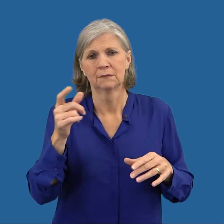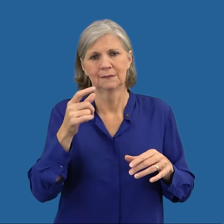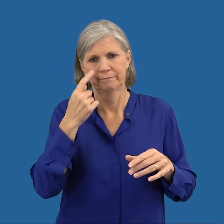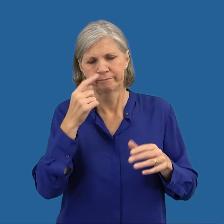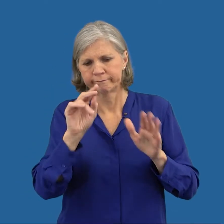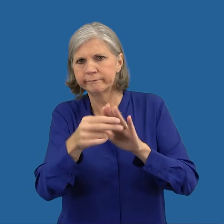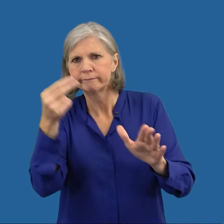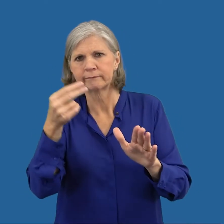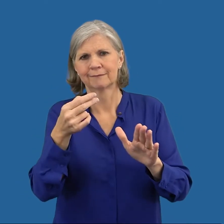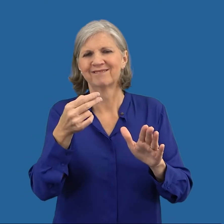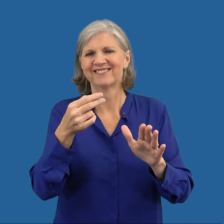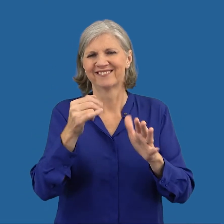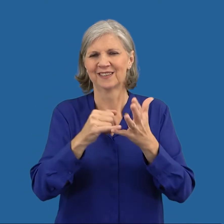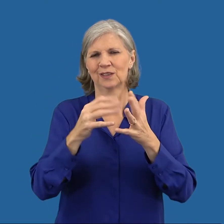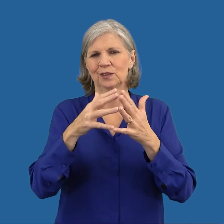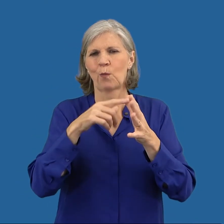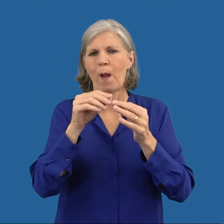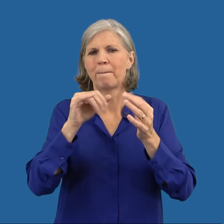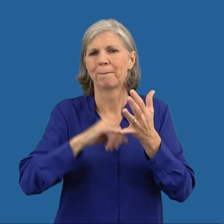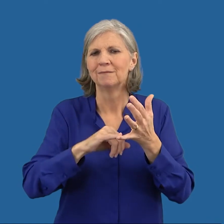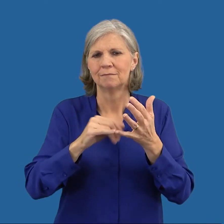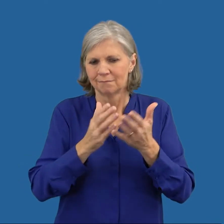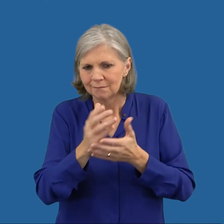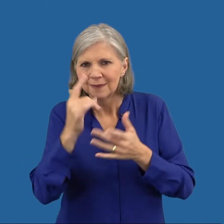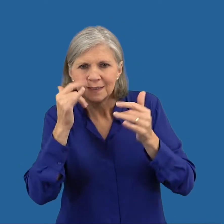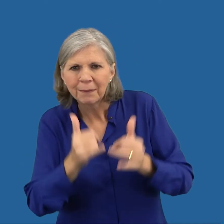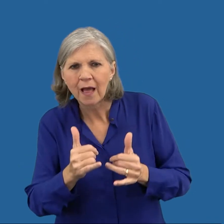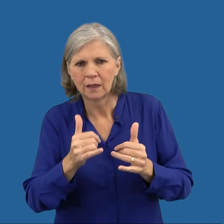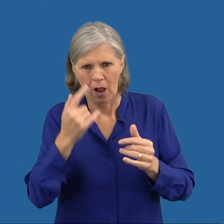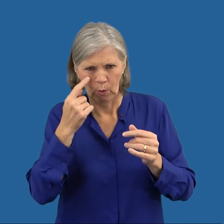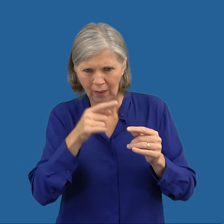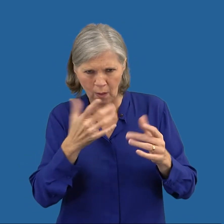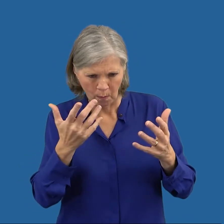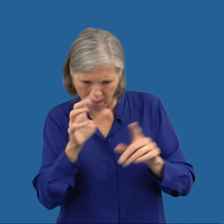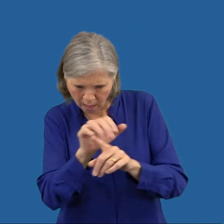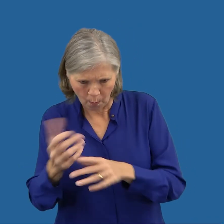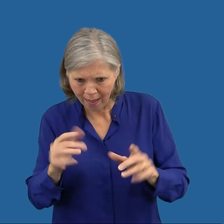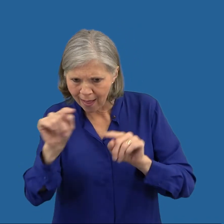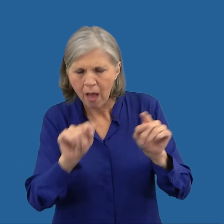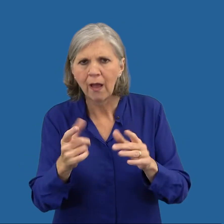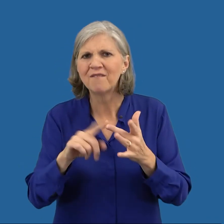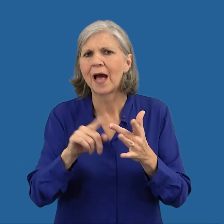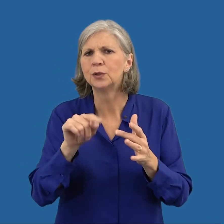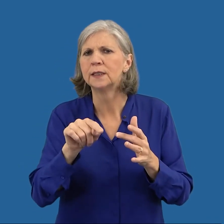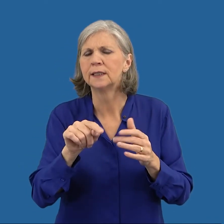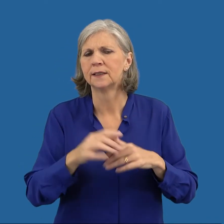They may also suggest that they take more samples, swabs, during the examination to look for any signs of infection.